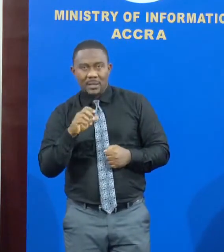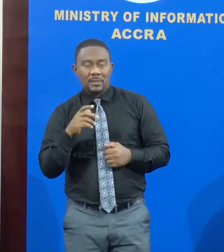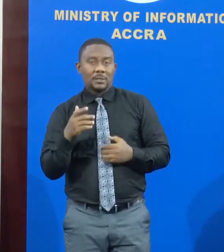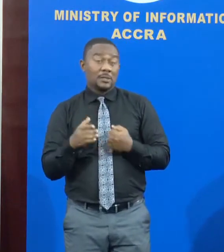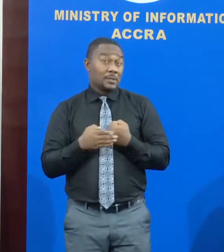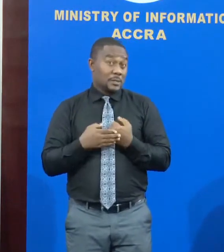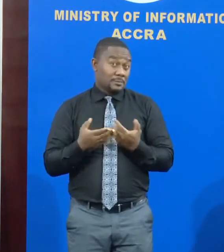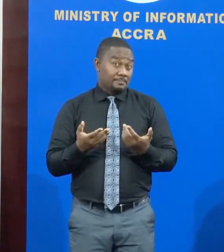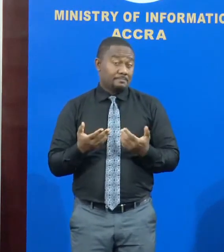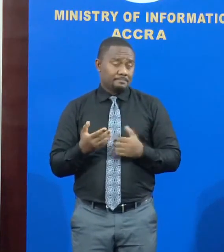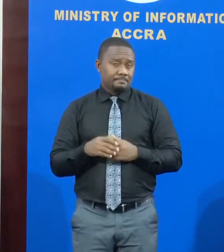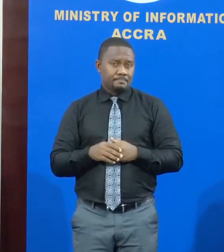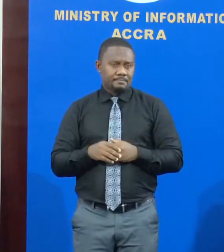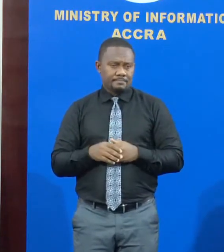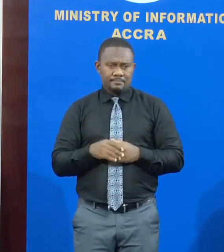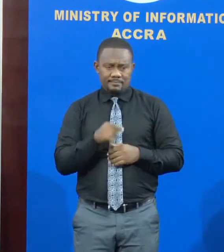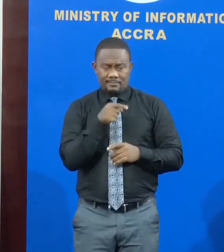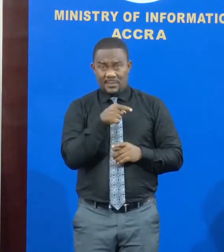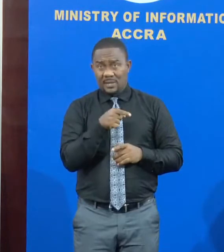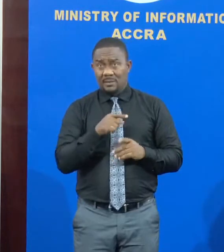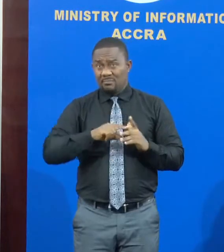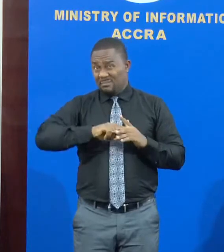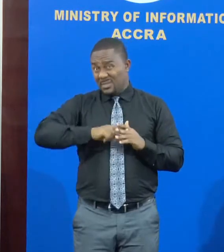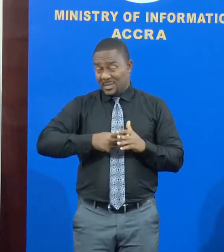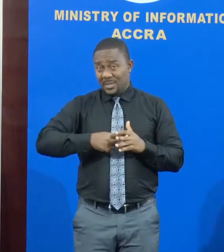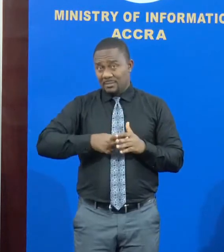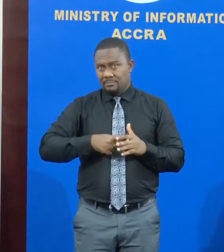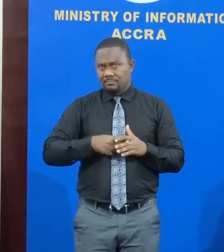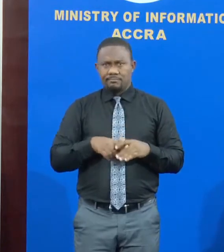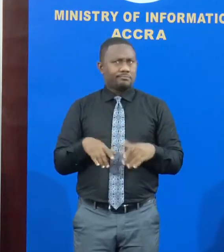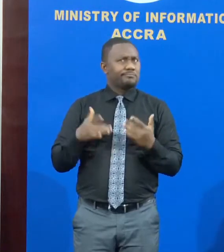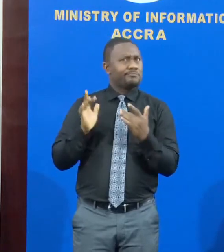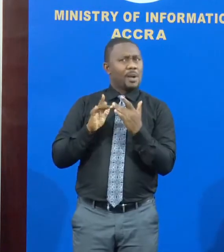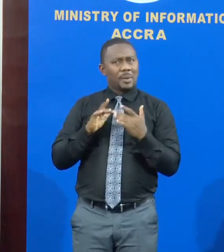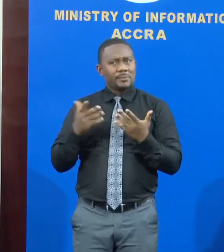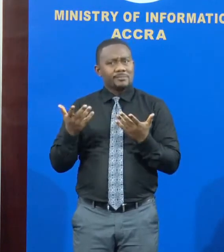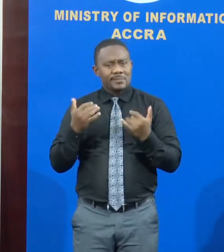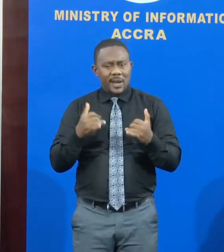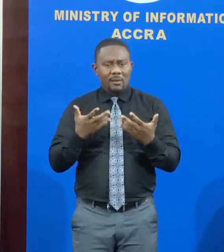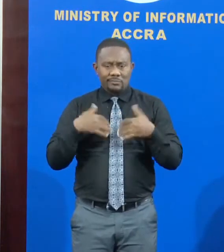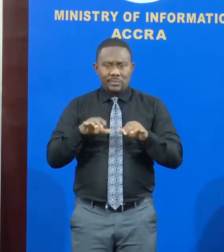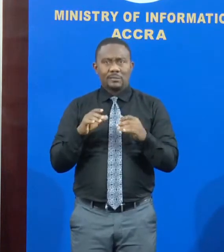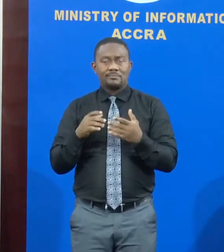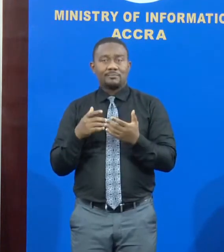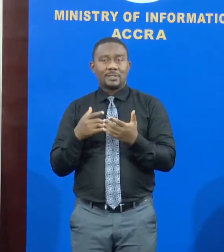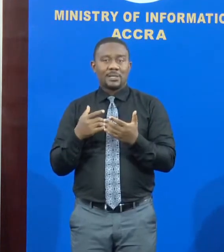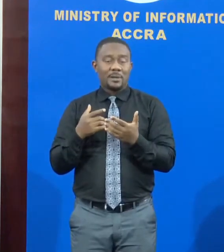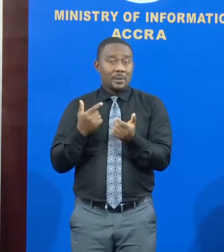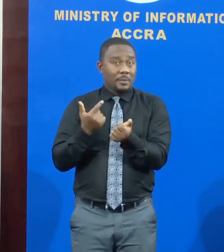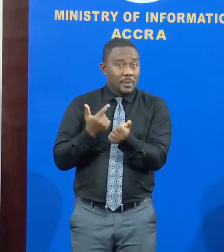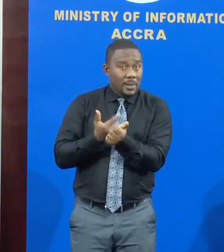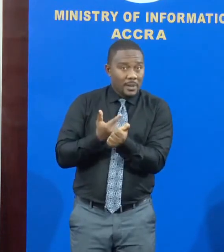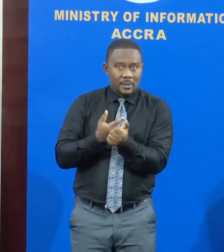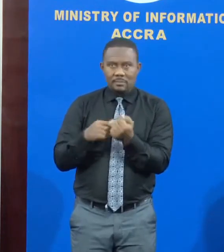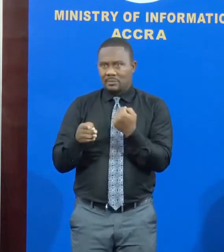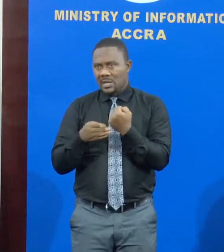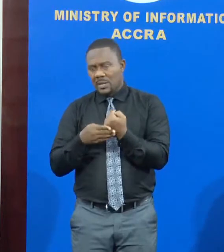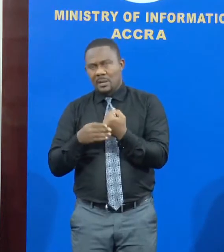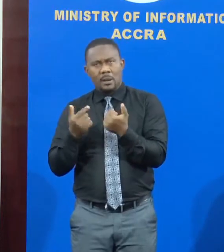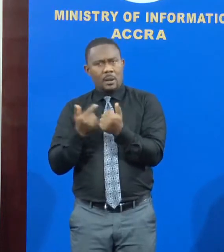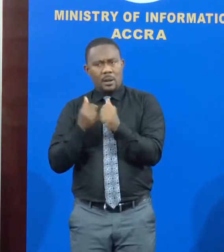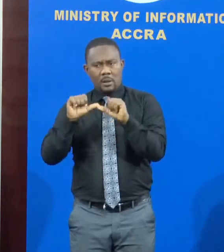have commenced their onboarding processes, and engagements are currently underway with the Bank of Ghana and the Ghana Association of